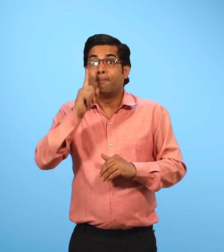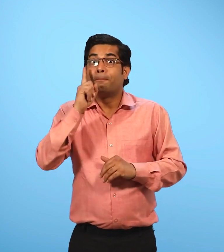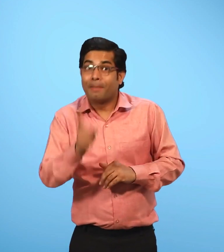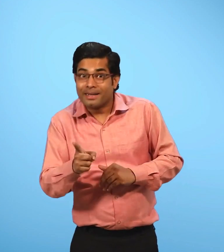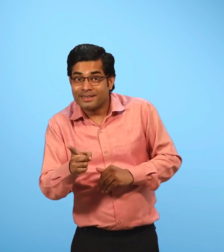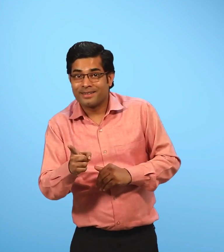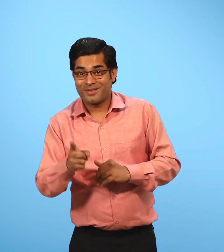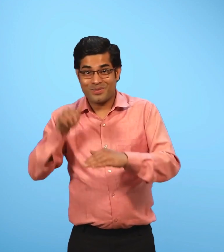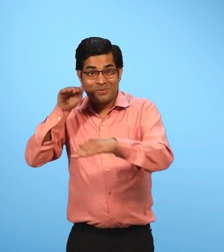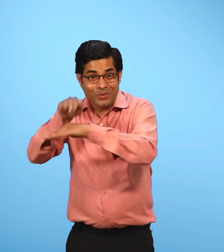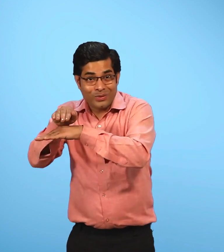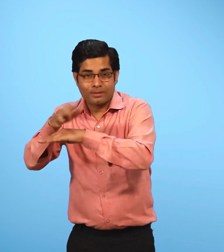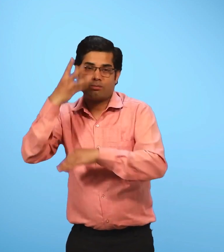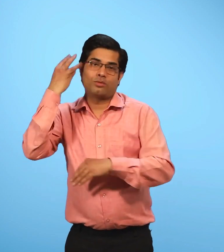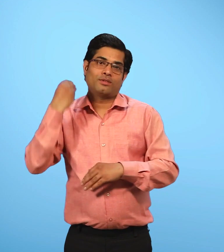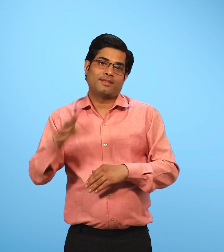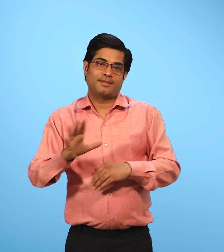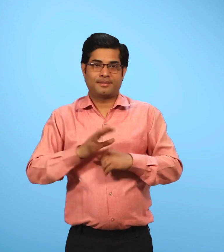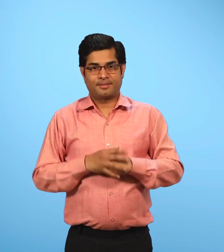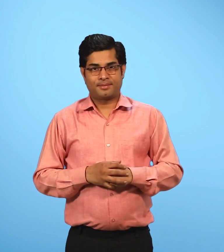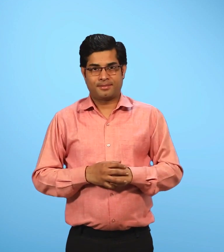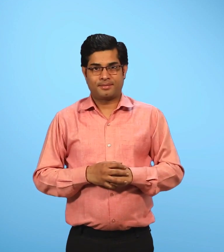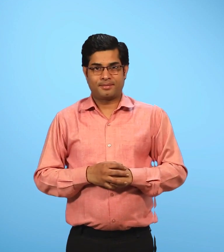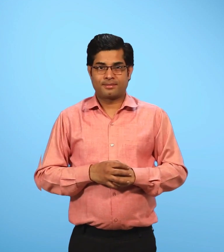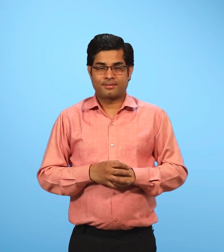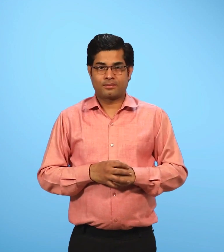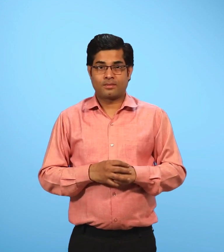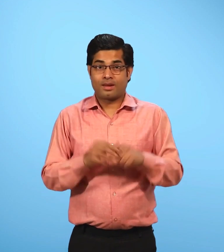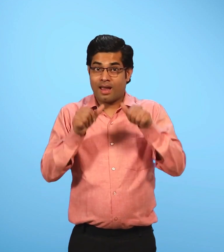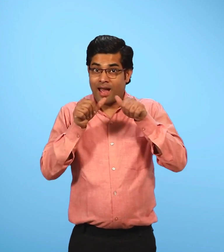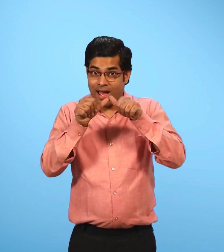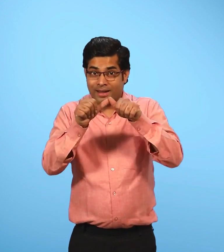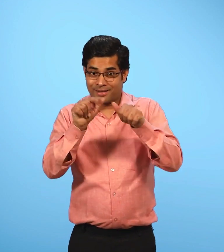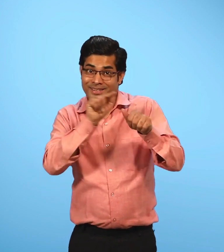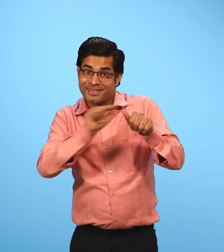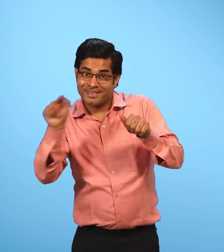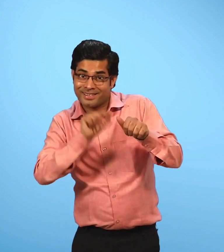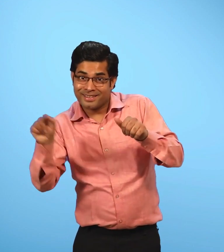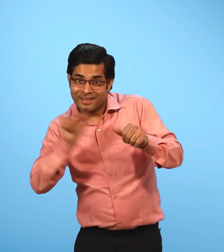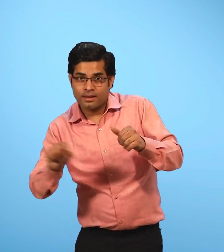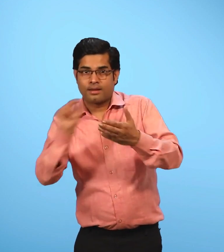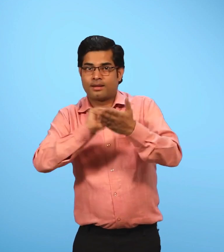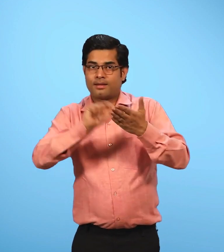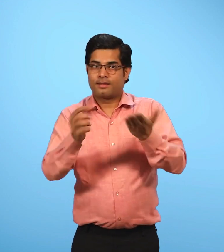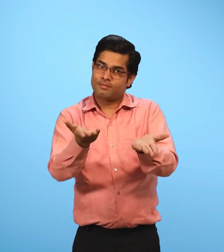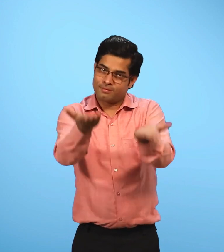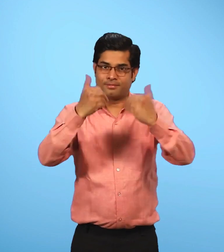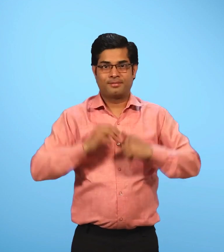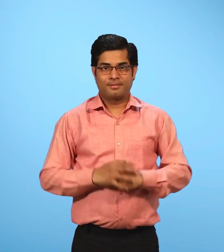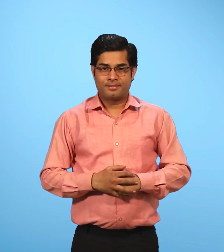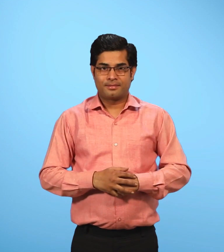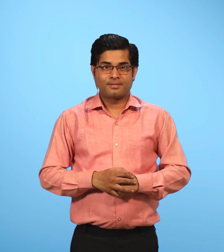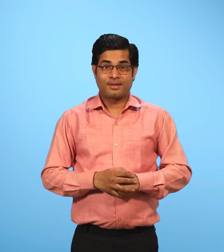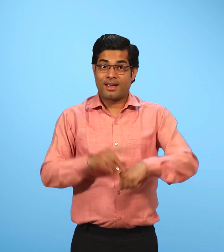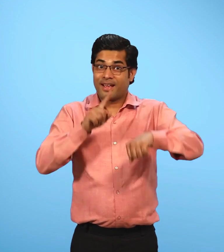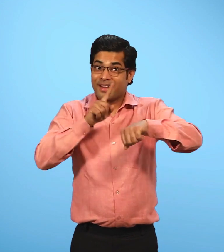He was late to school. We may go to Darjeeling. He wanted a